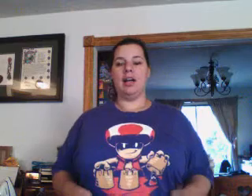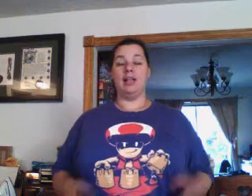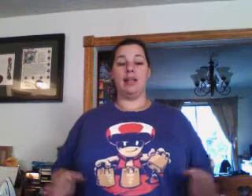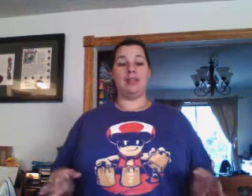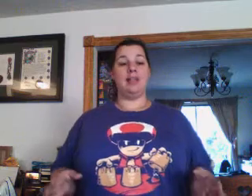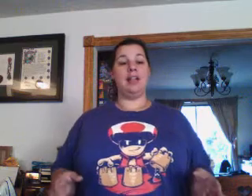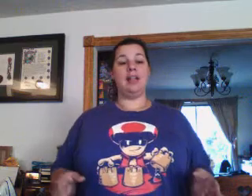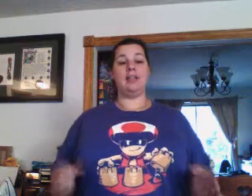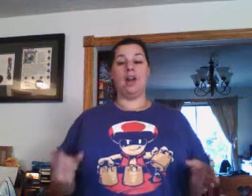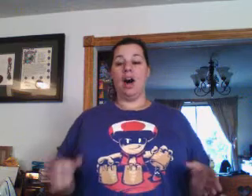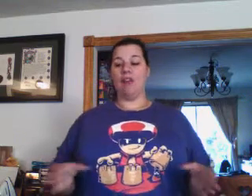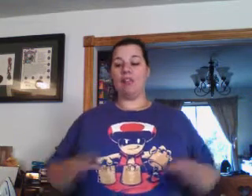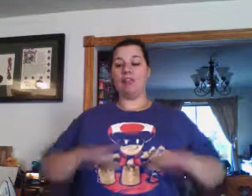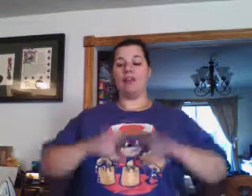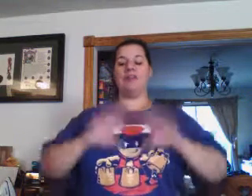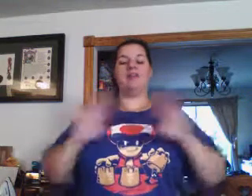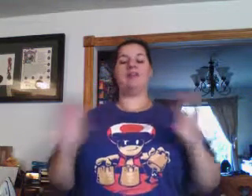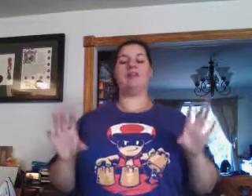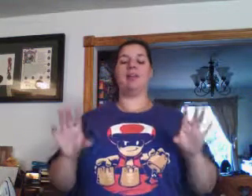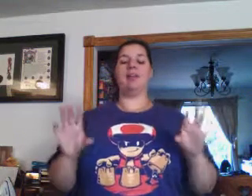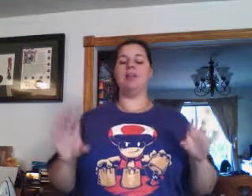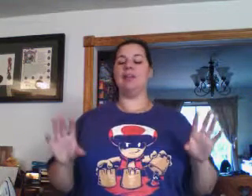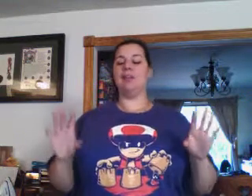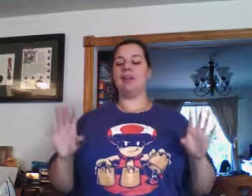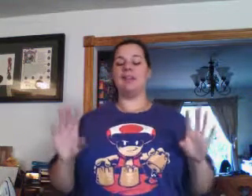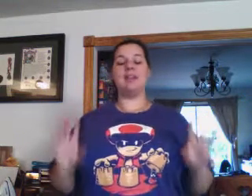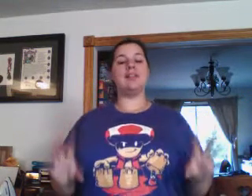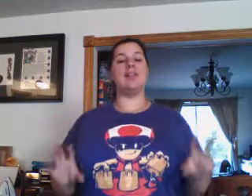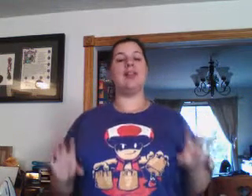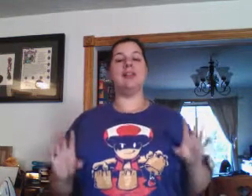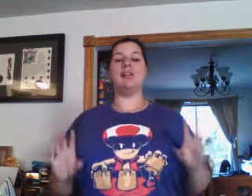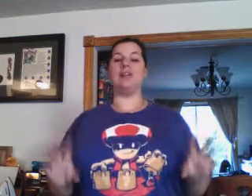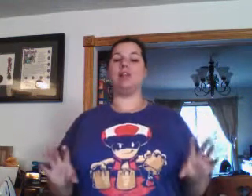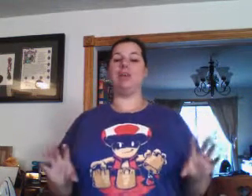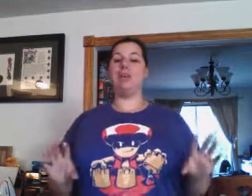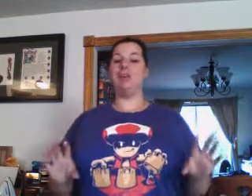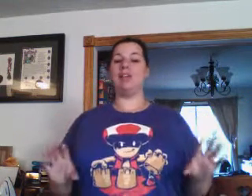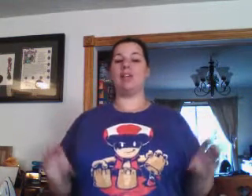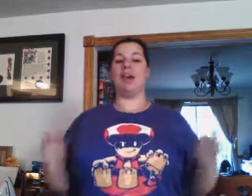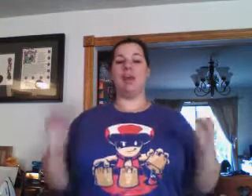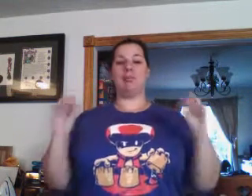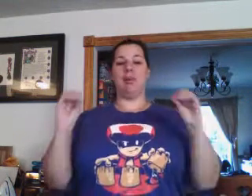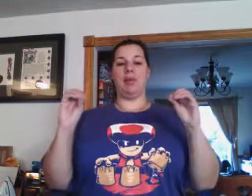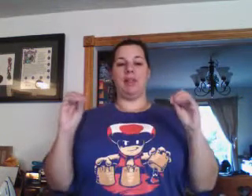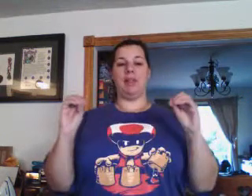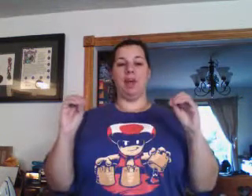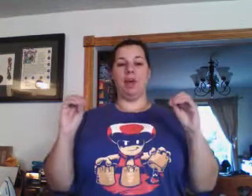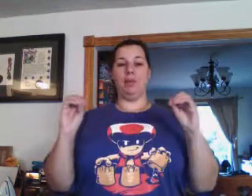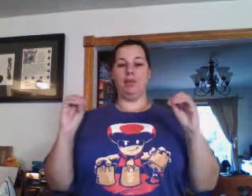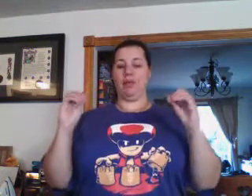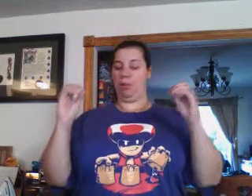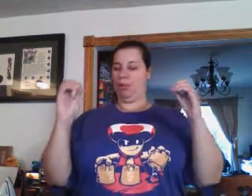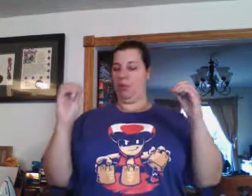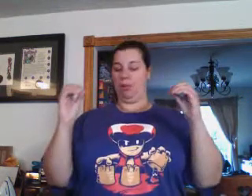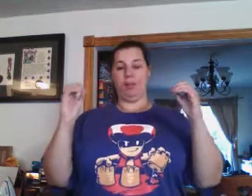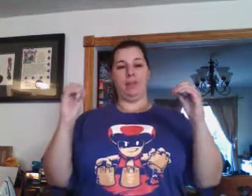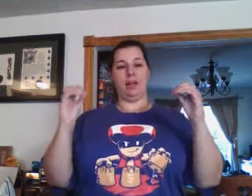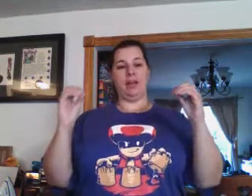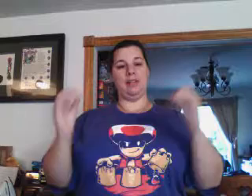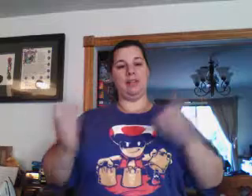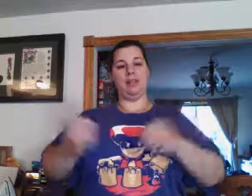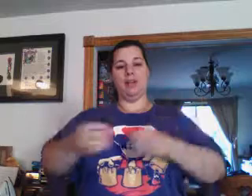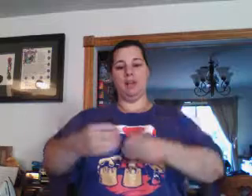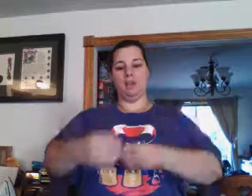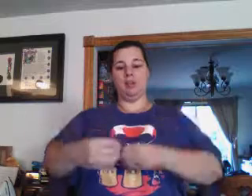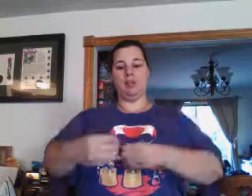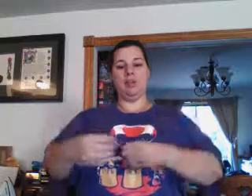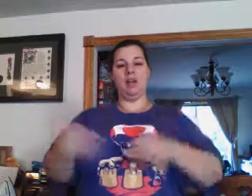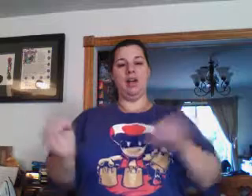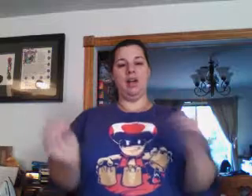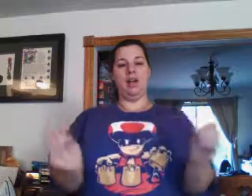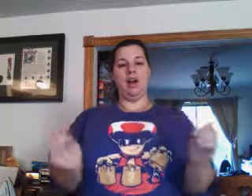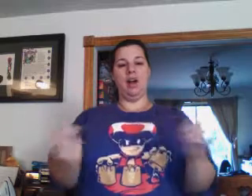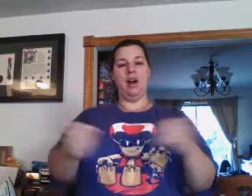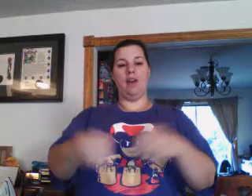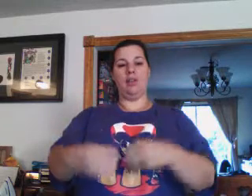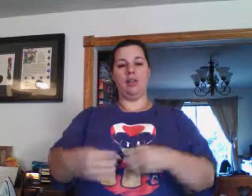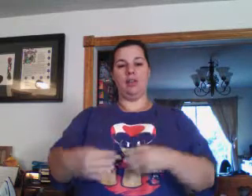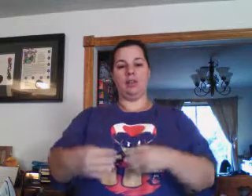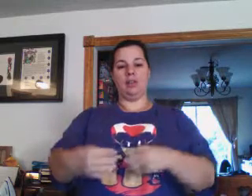Next thing is office. Office is really simple. It's the same as the room sign, but with an O shape. So make your hands into O's. Office.